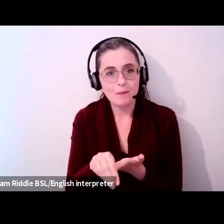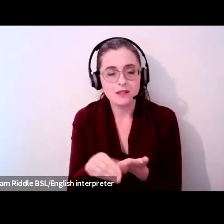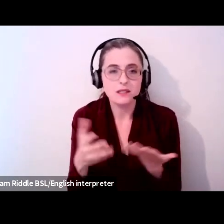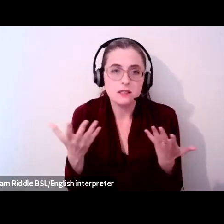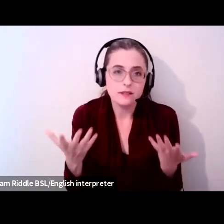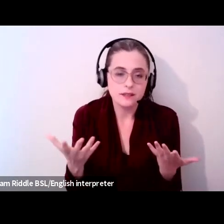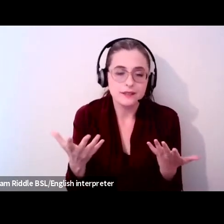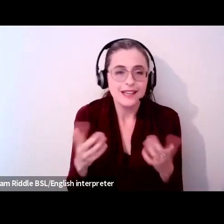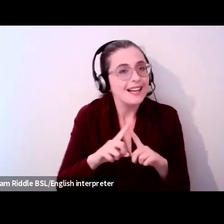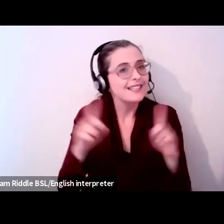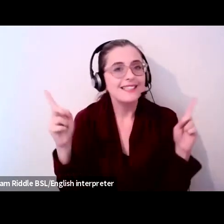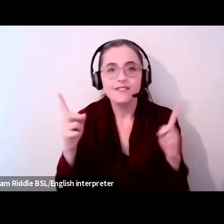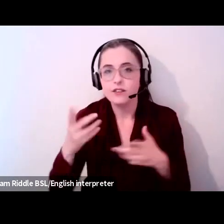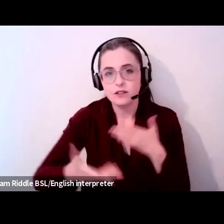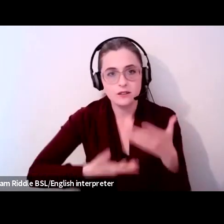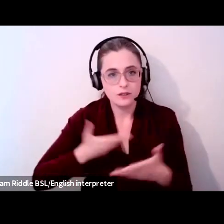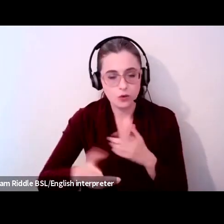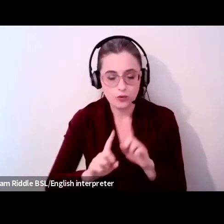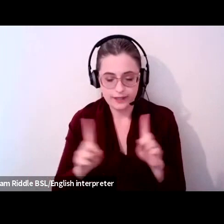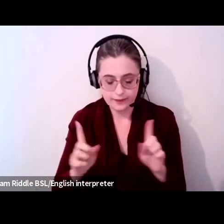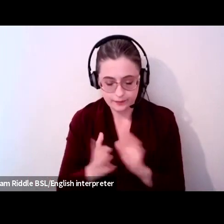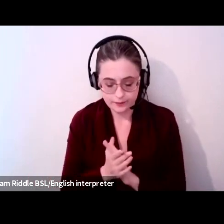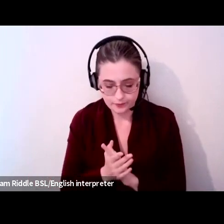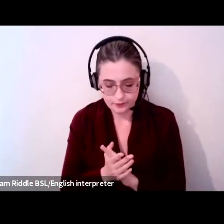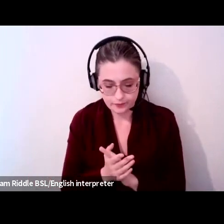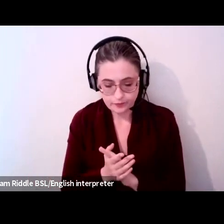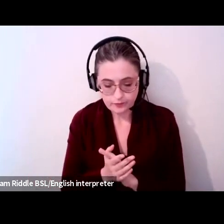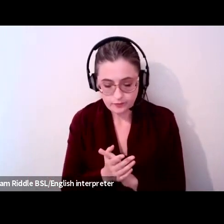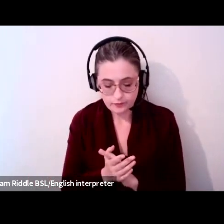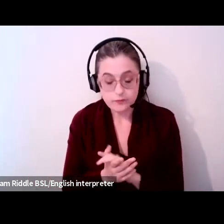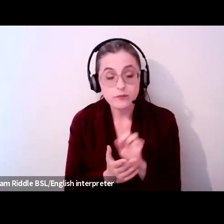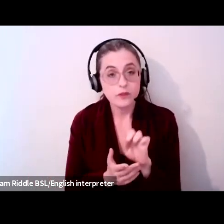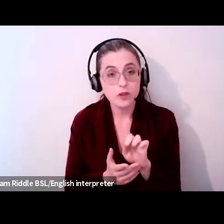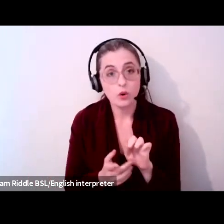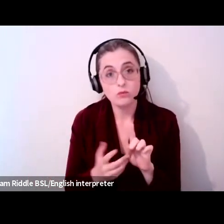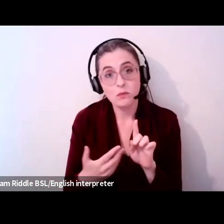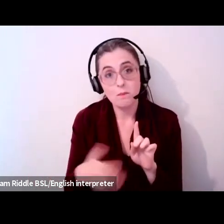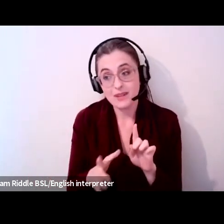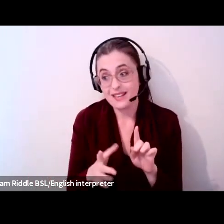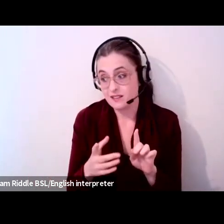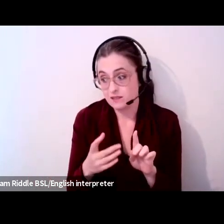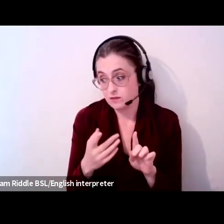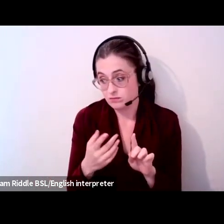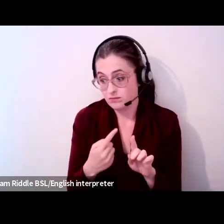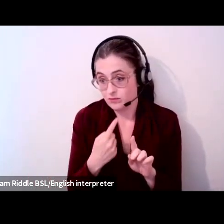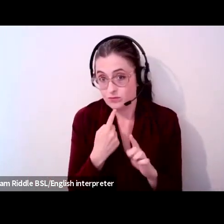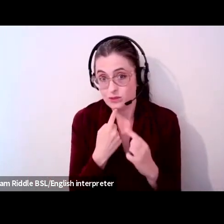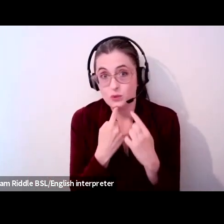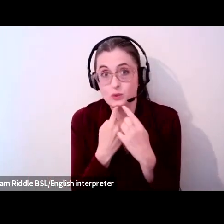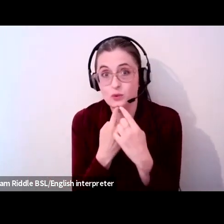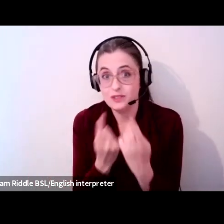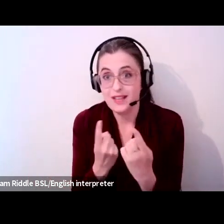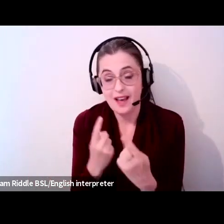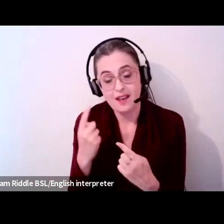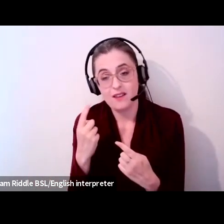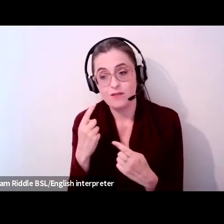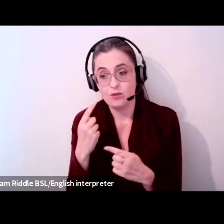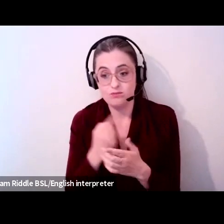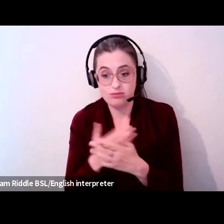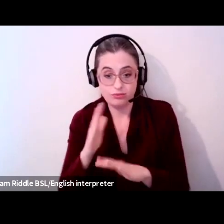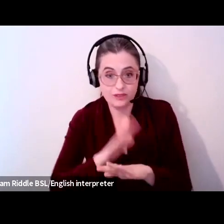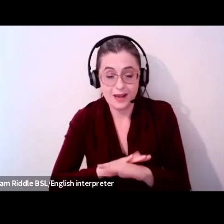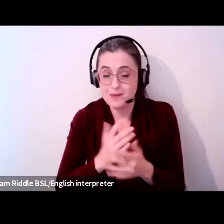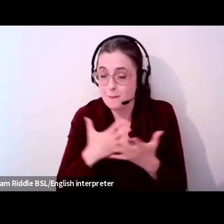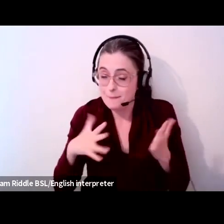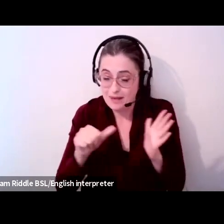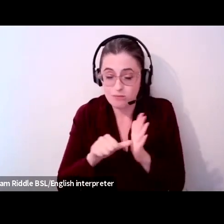completely different story. And we have been saying for some time now at Inclusion London, it is a huge